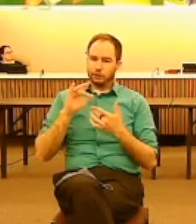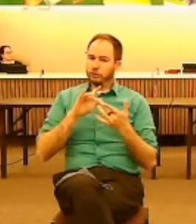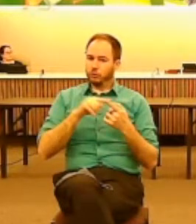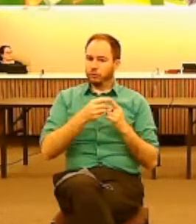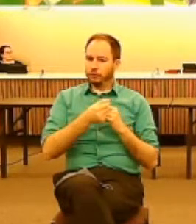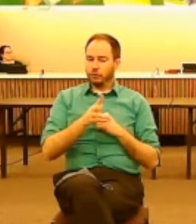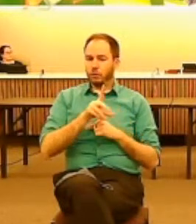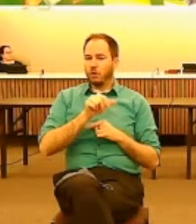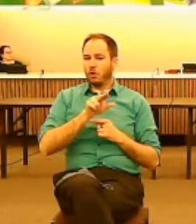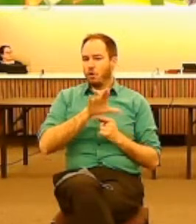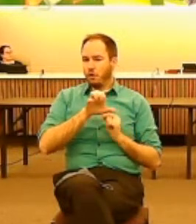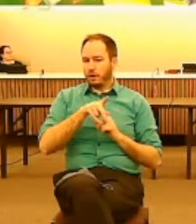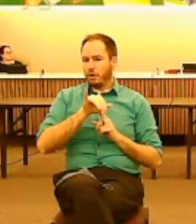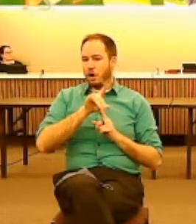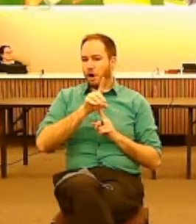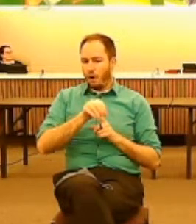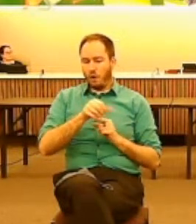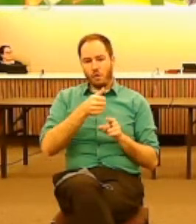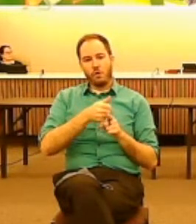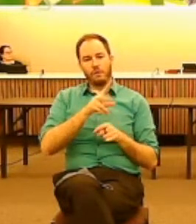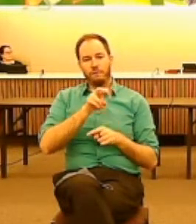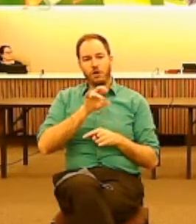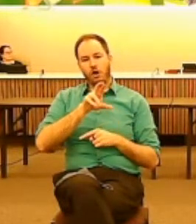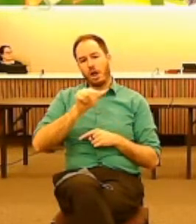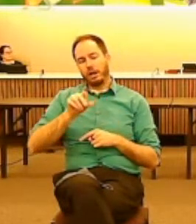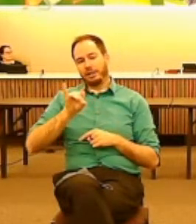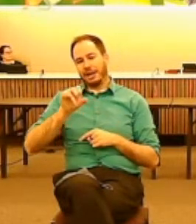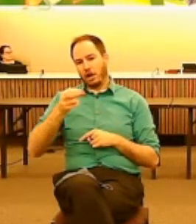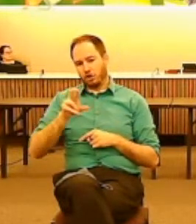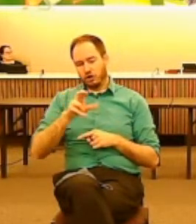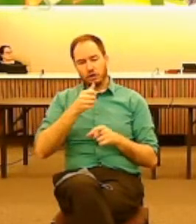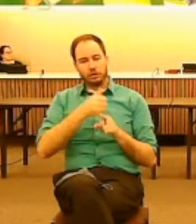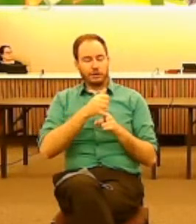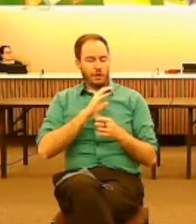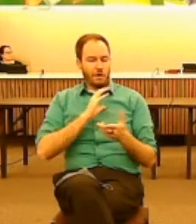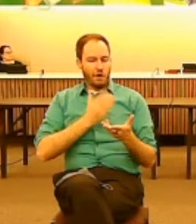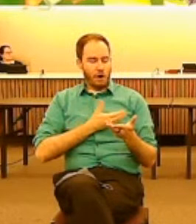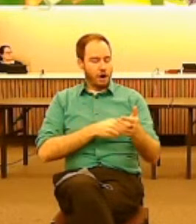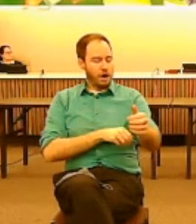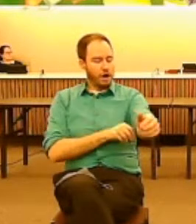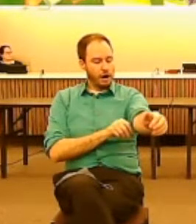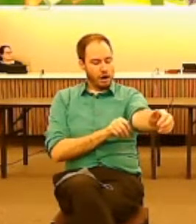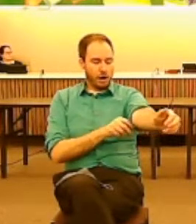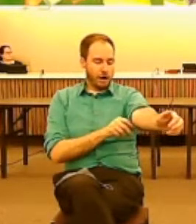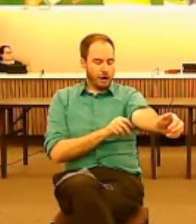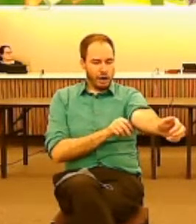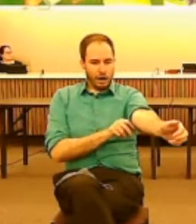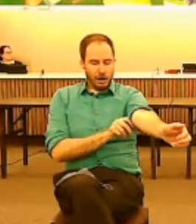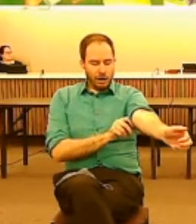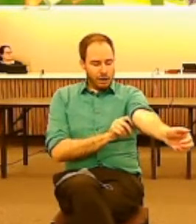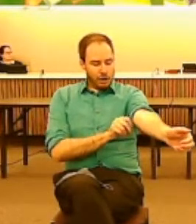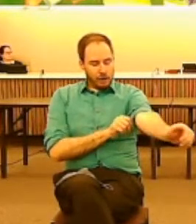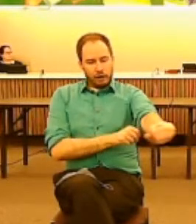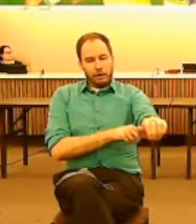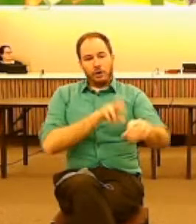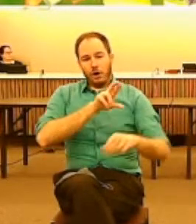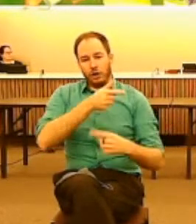to Lori Picardo and Veronica Dasher, who are our RG&E reps, and